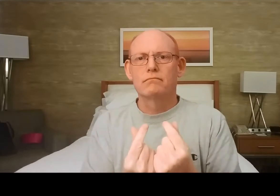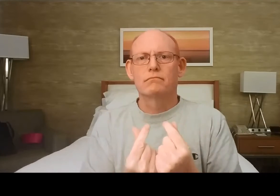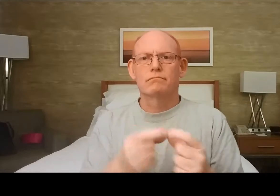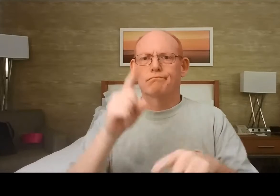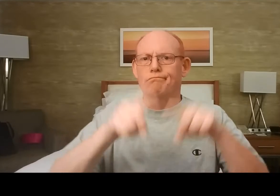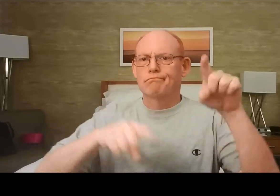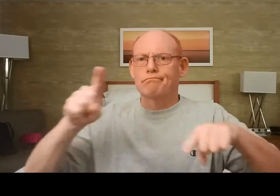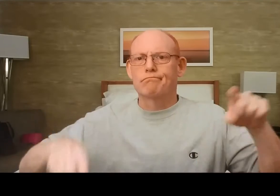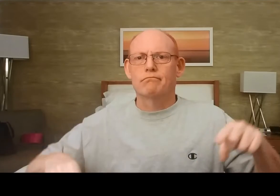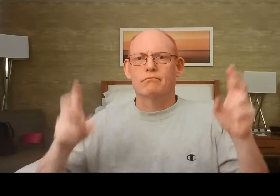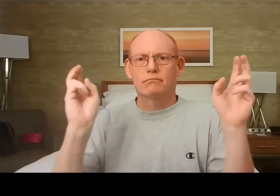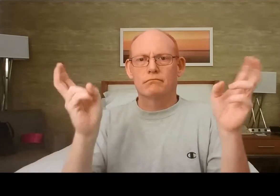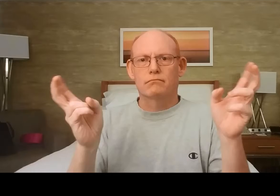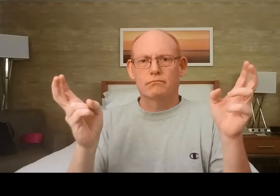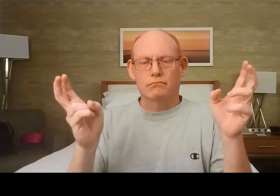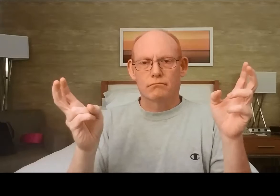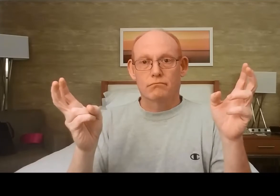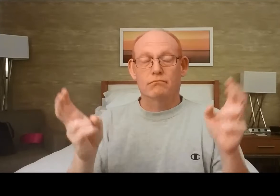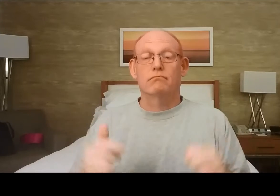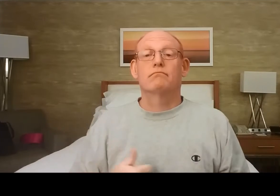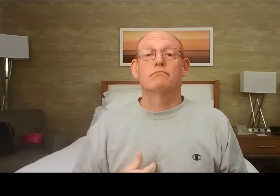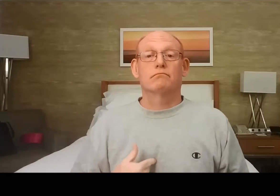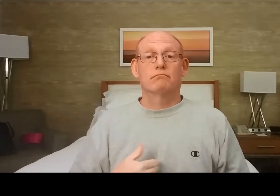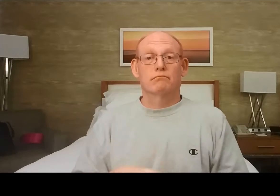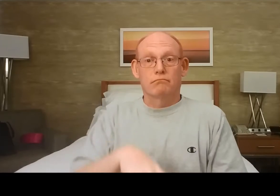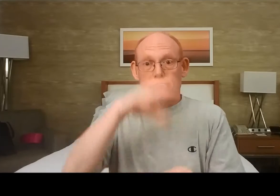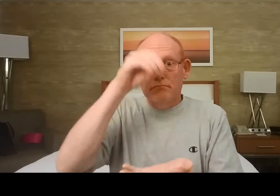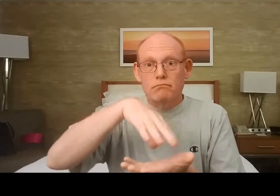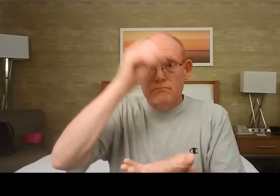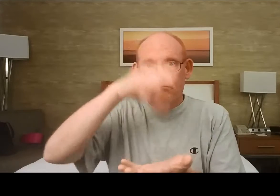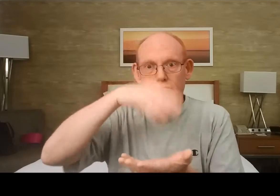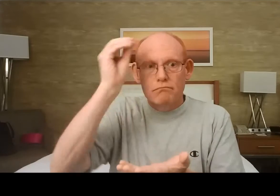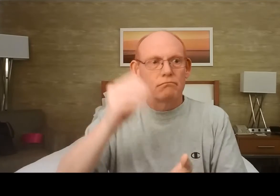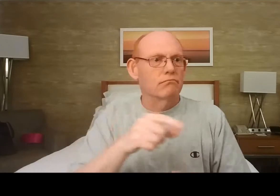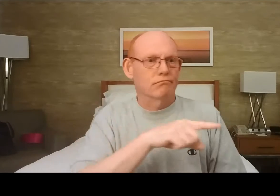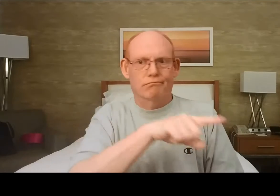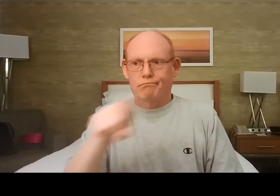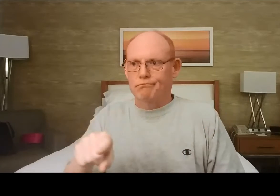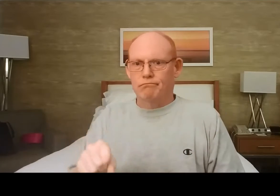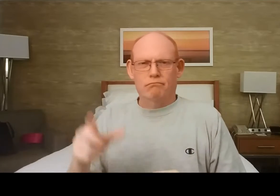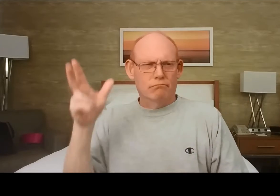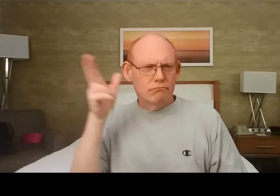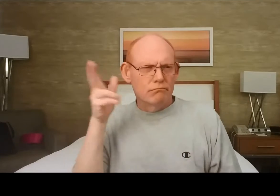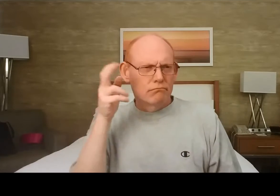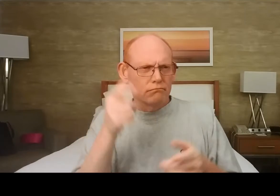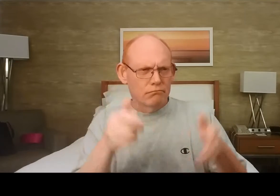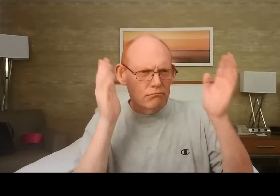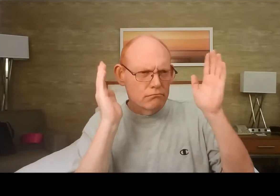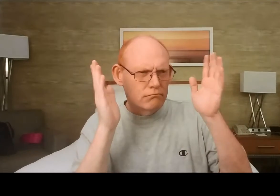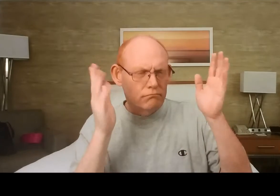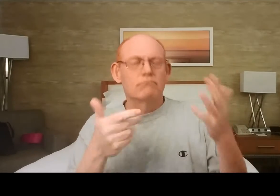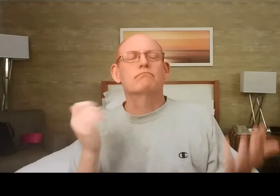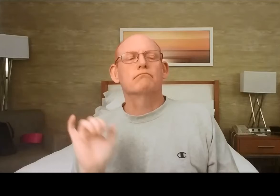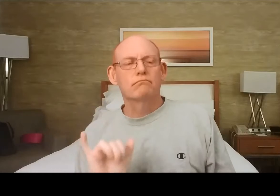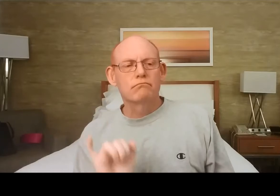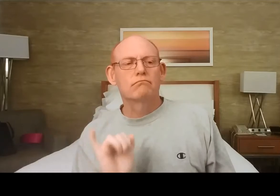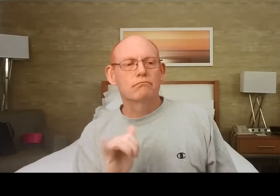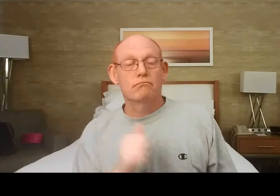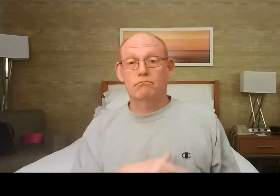For many years, I've been working with a number of local groups on a bunch of different topics. I've learned a lot from paying attention